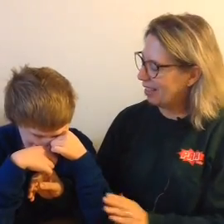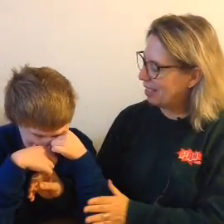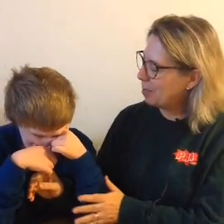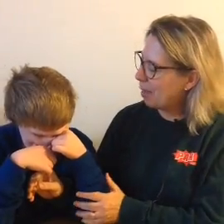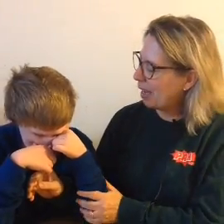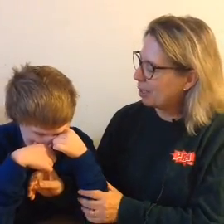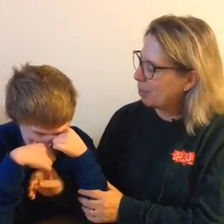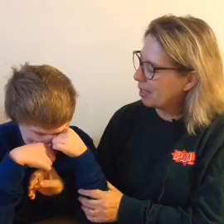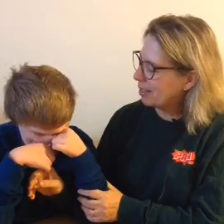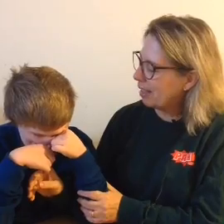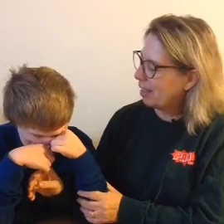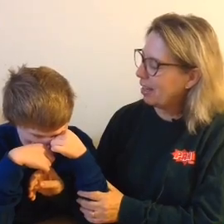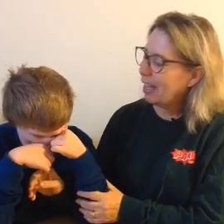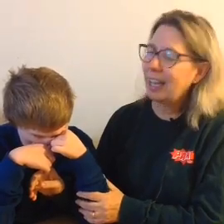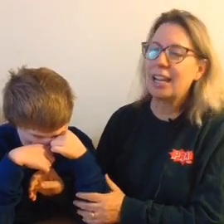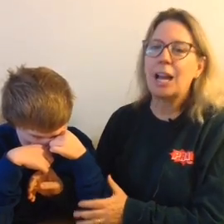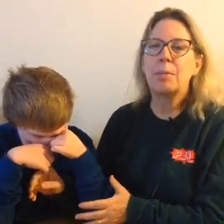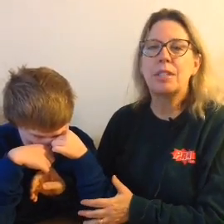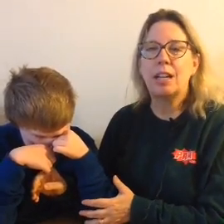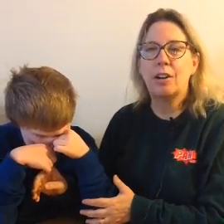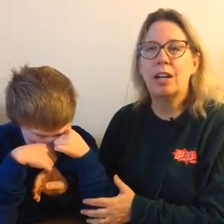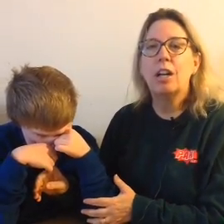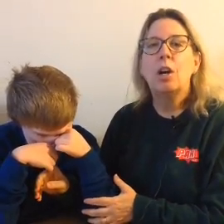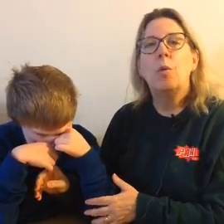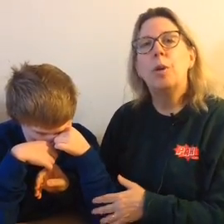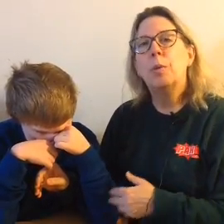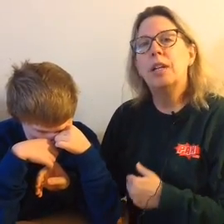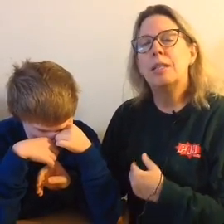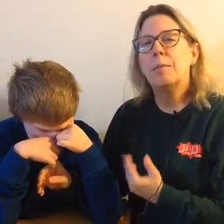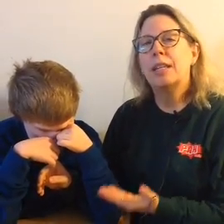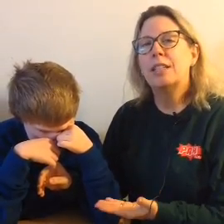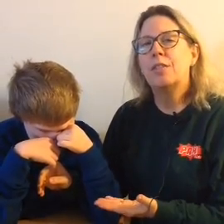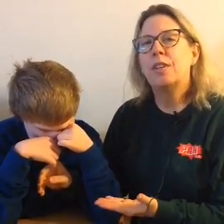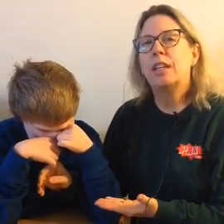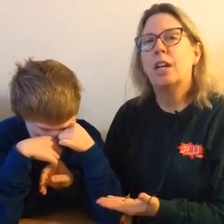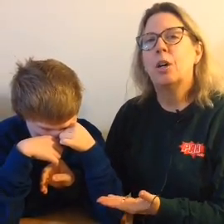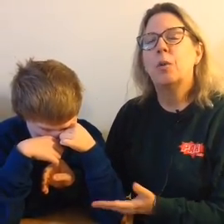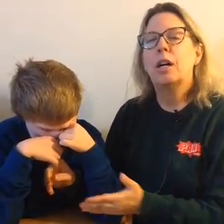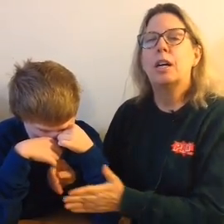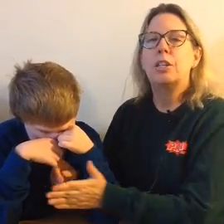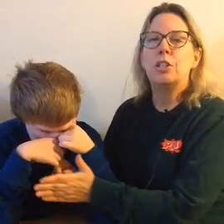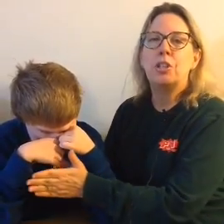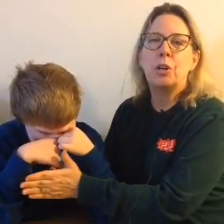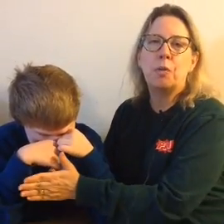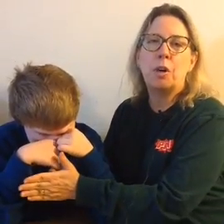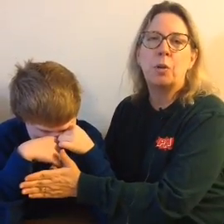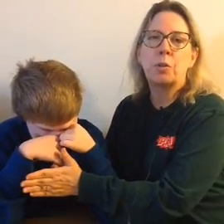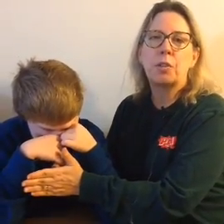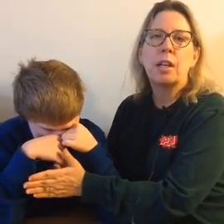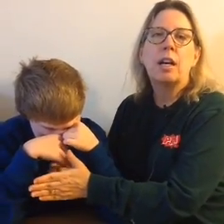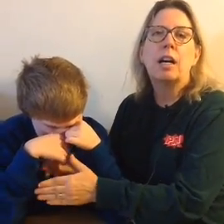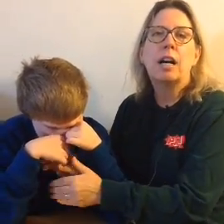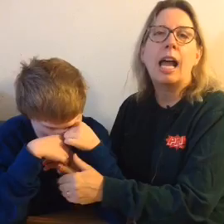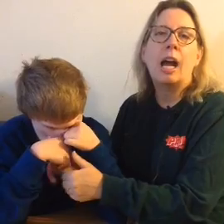this is Max, my son, and I'm Sarah. We wanted to make this video to show folks how